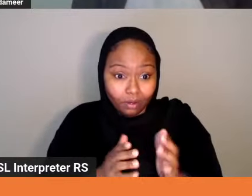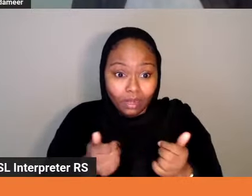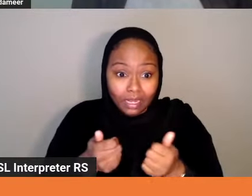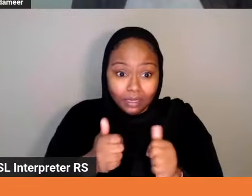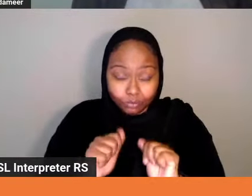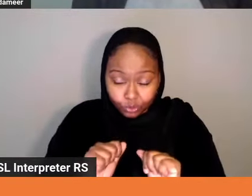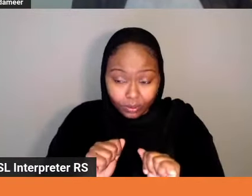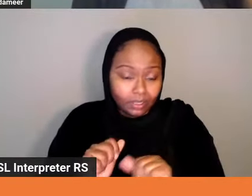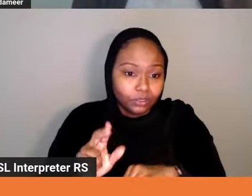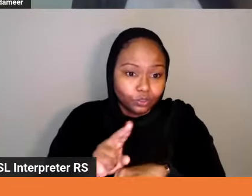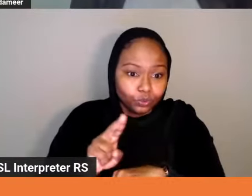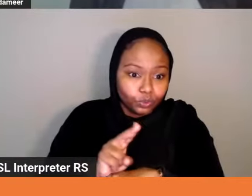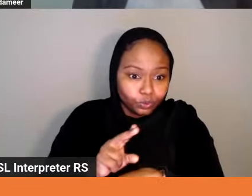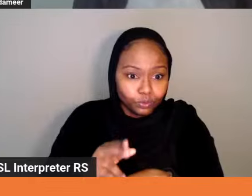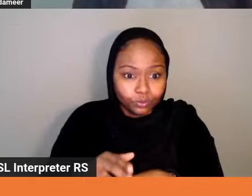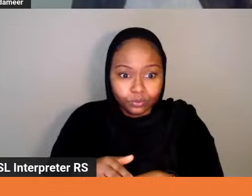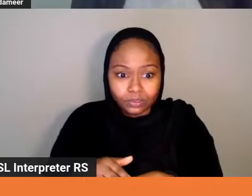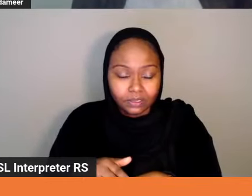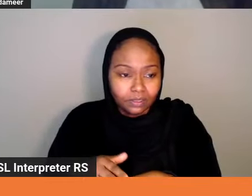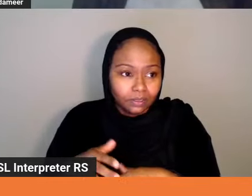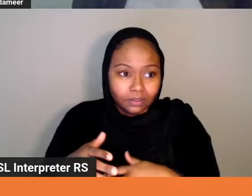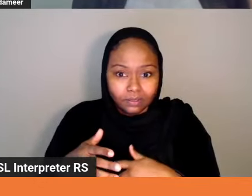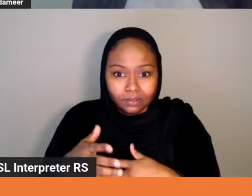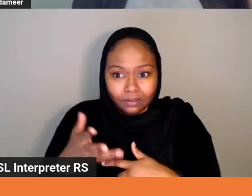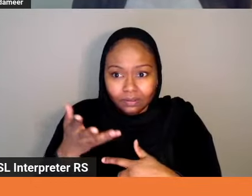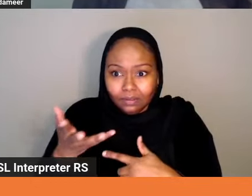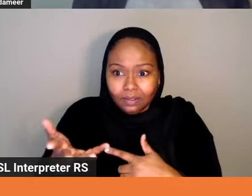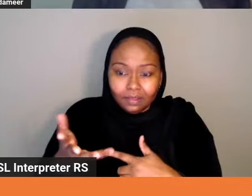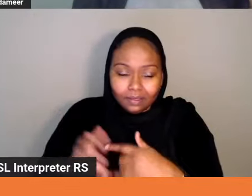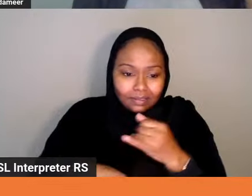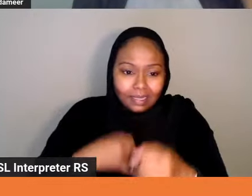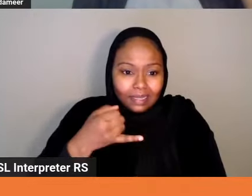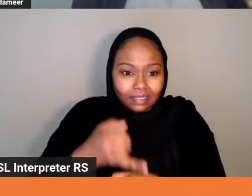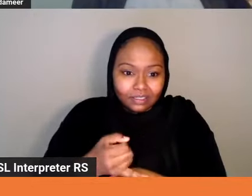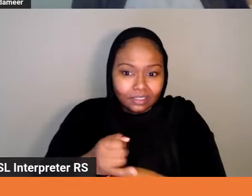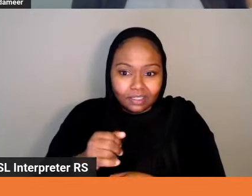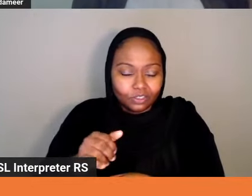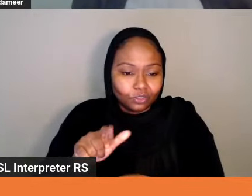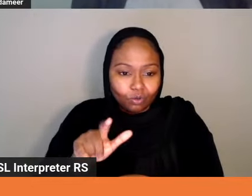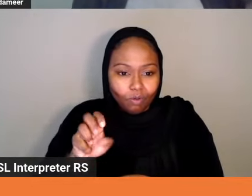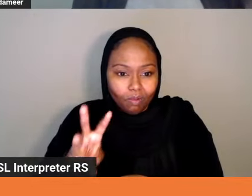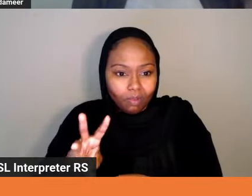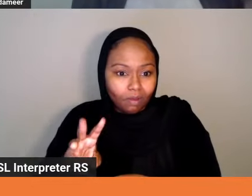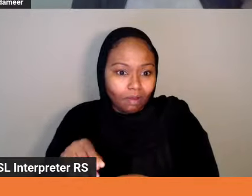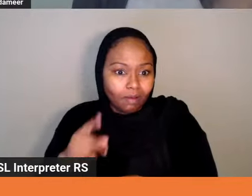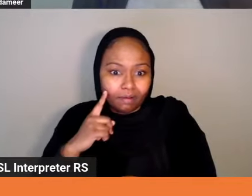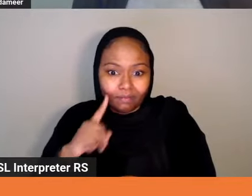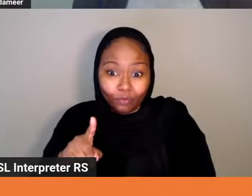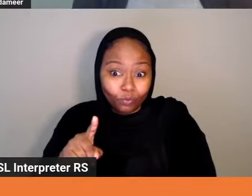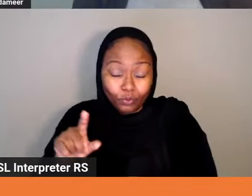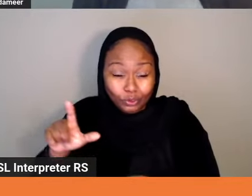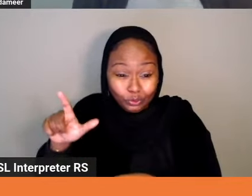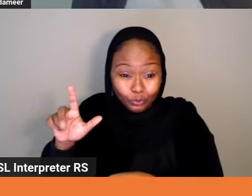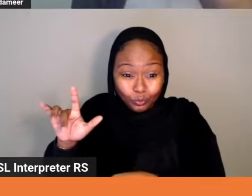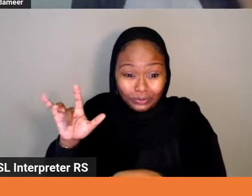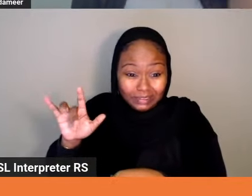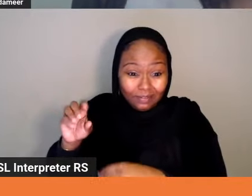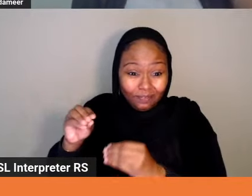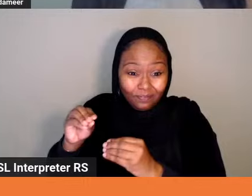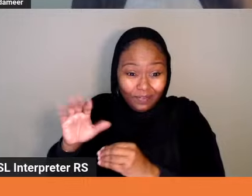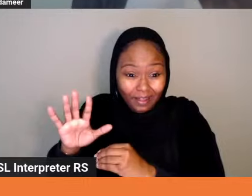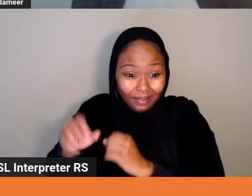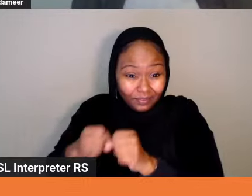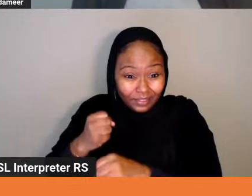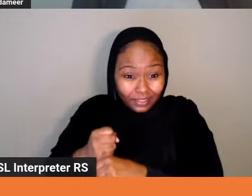to use this international law framework for more than 25 years and